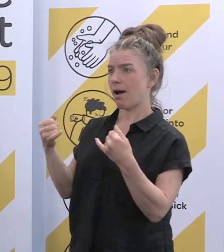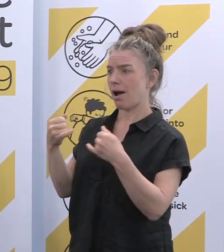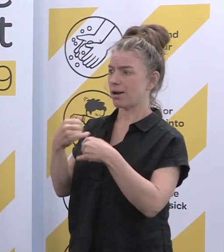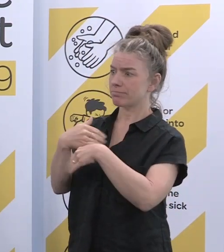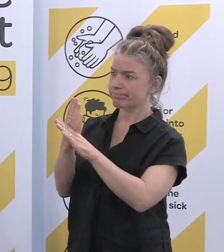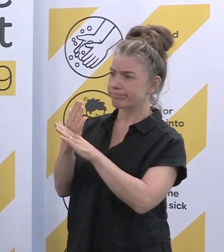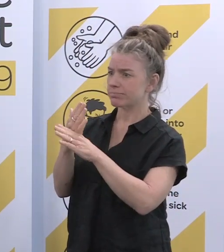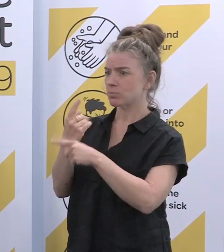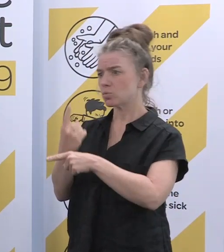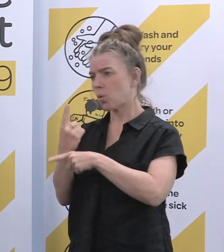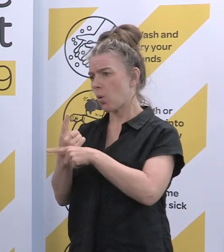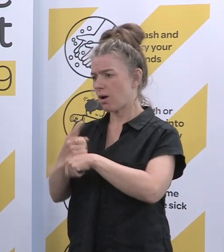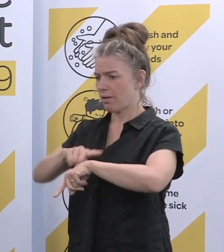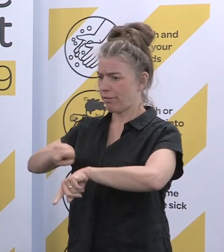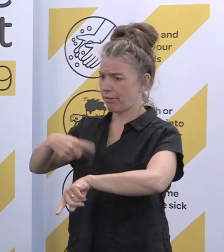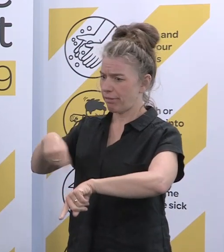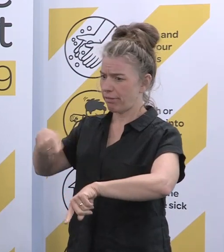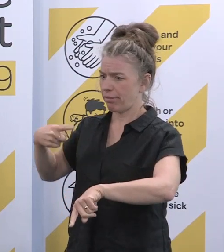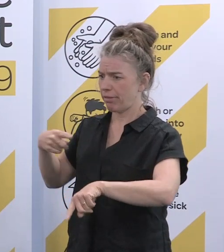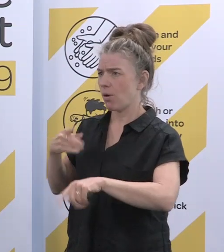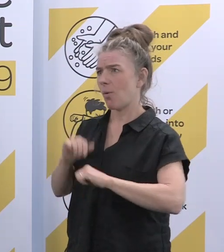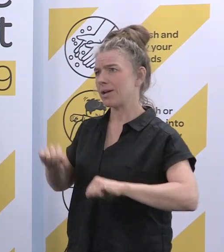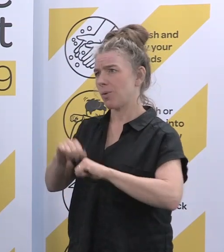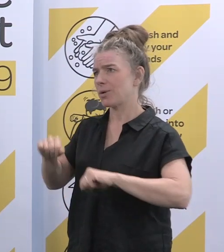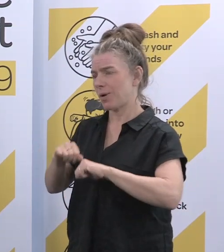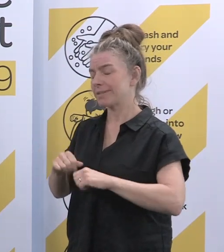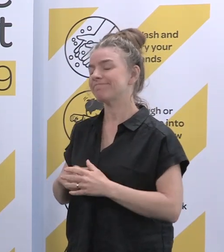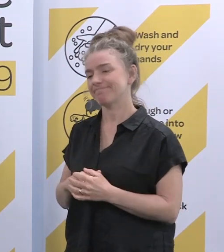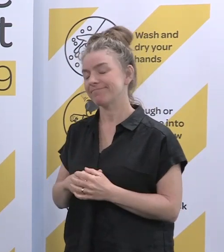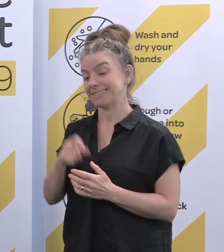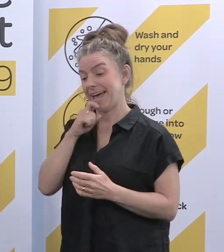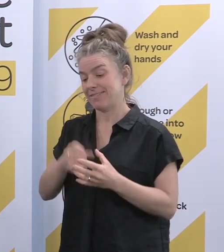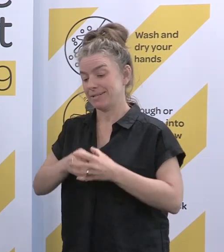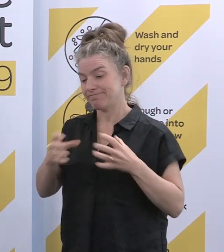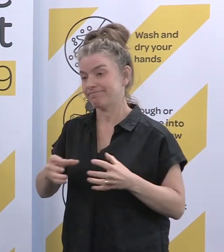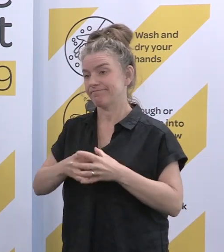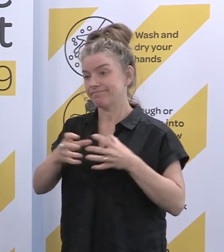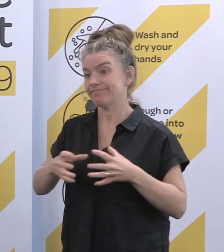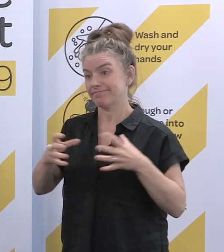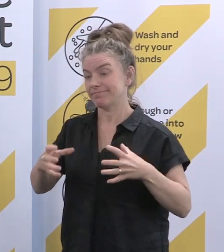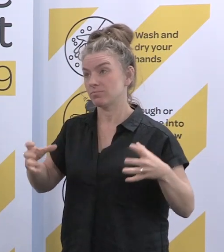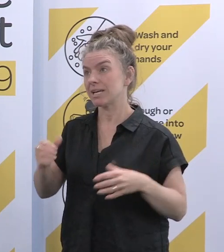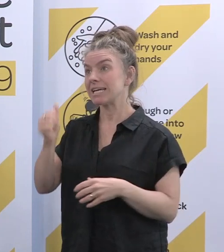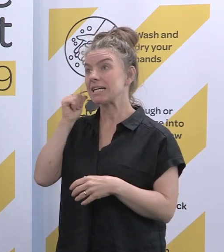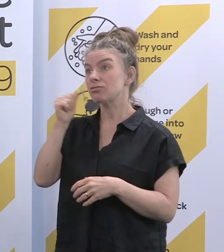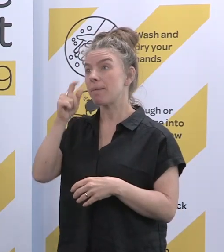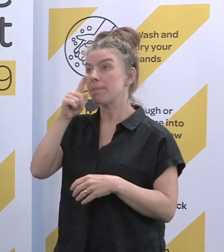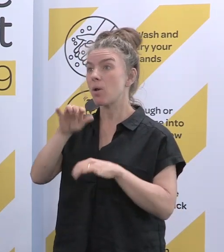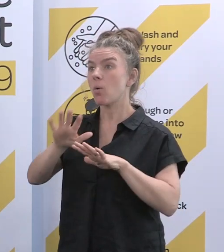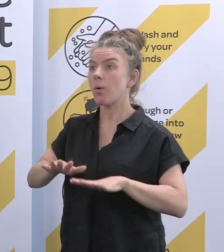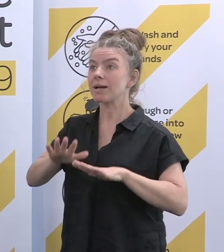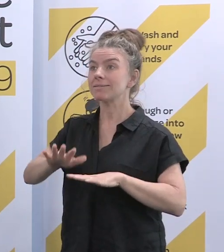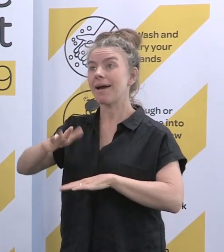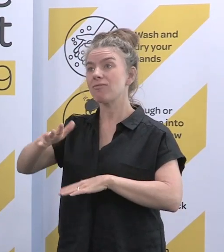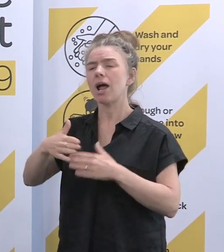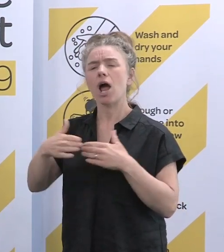deal with calls? We continue to increase the capacity at Healthline, and what I have just been told is that the average waiting time yesterday was 30 minutes. So what's